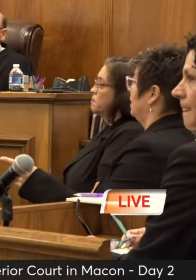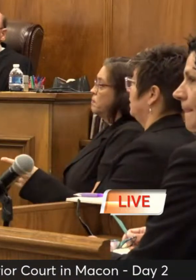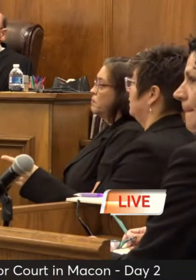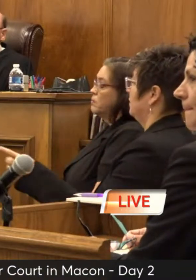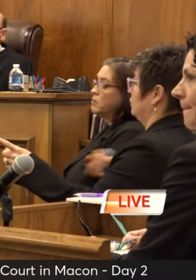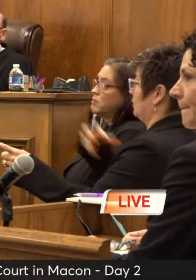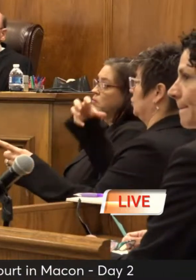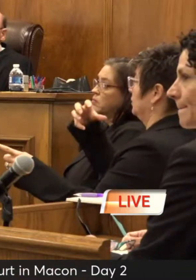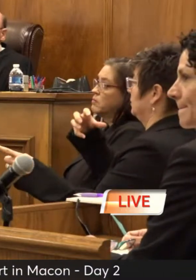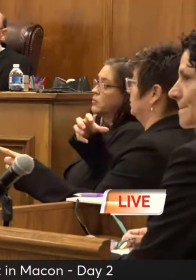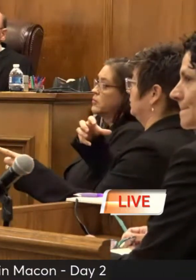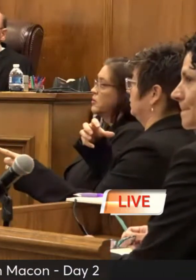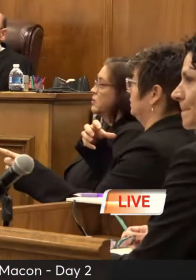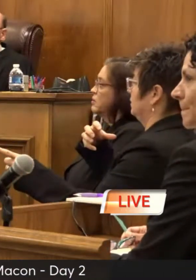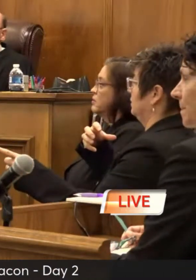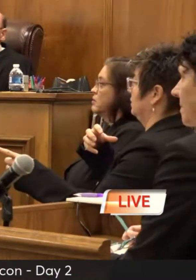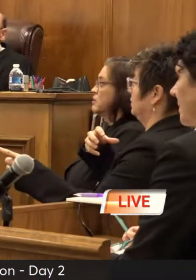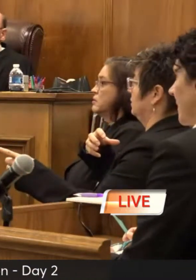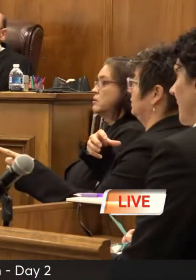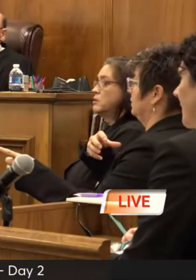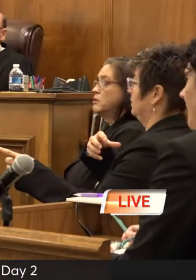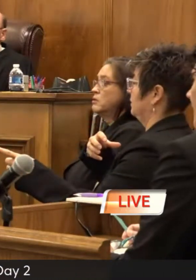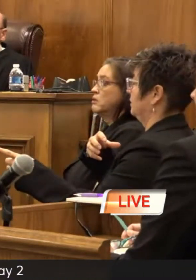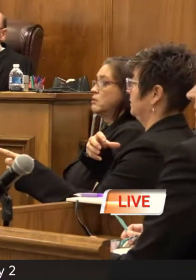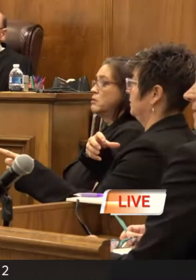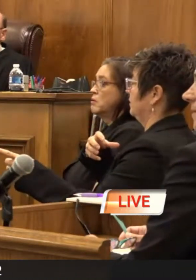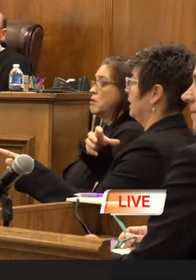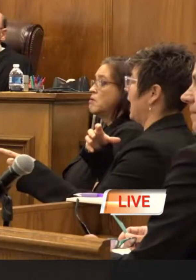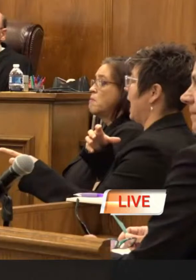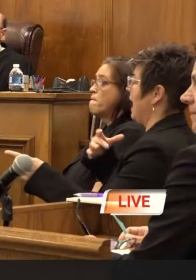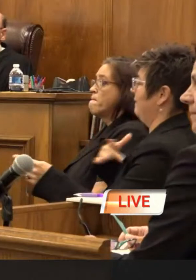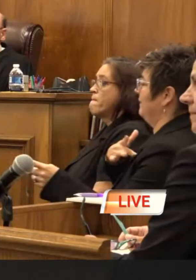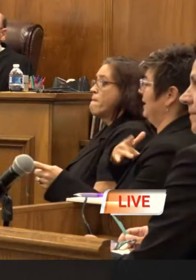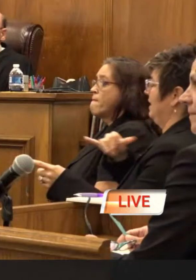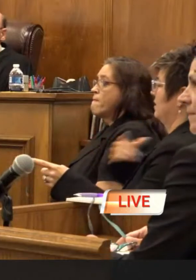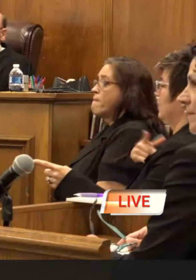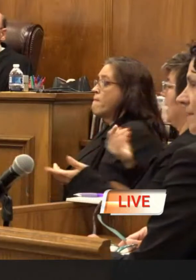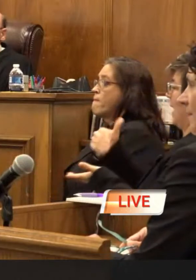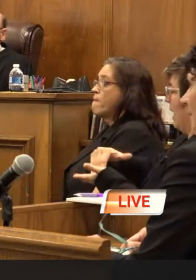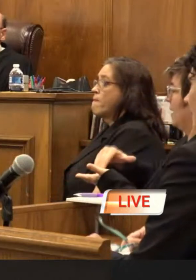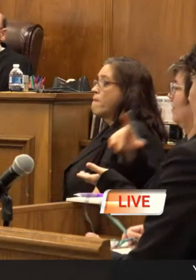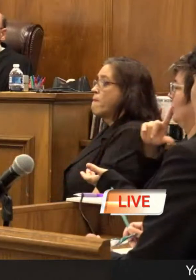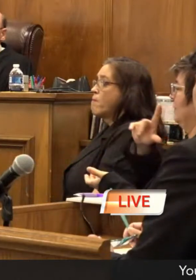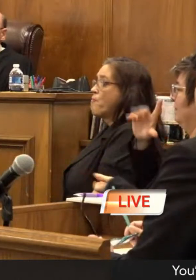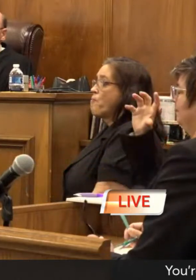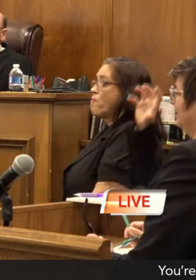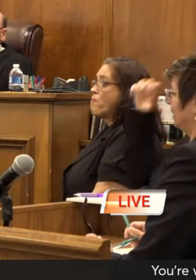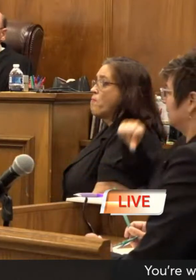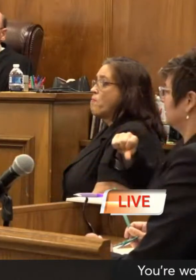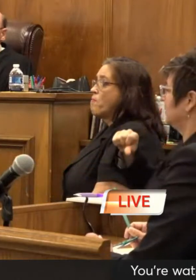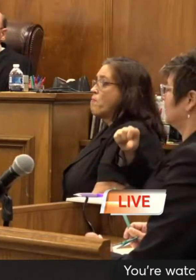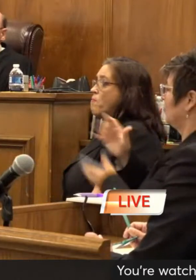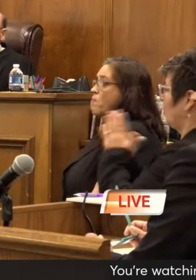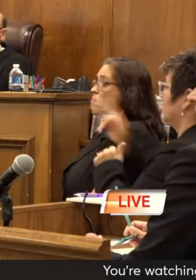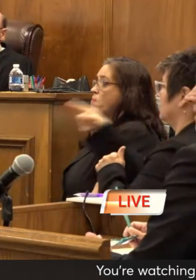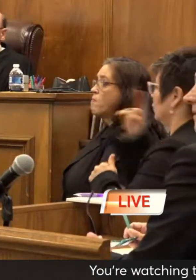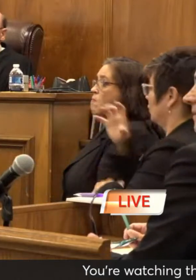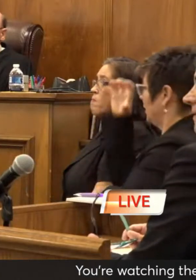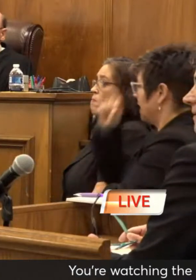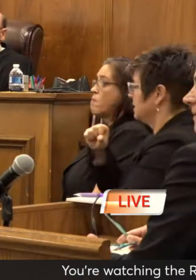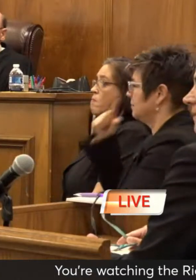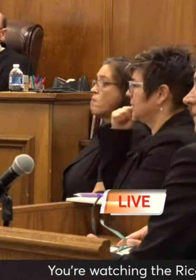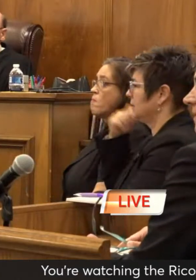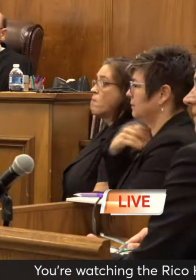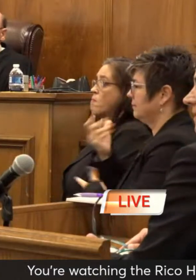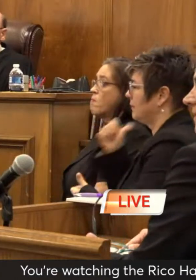Objection as to speculation based on lack of foundation, lack of personal knowledge.